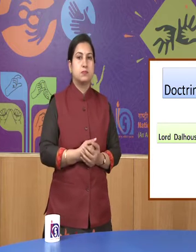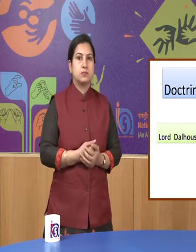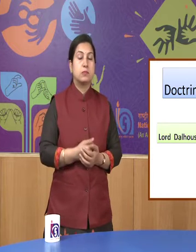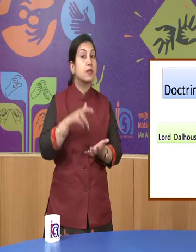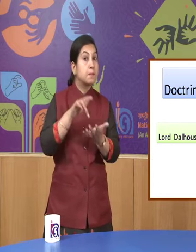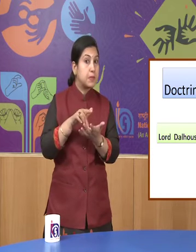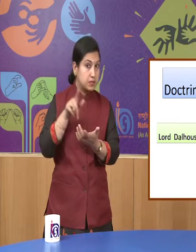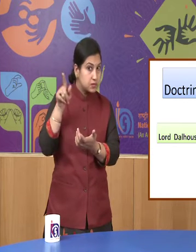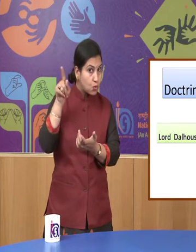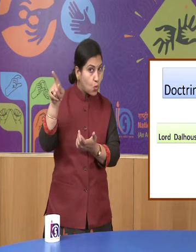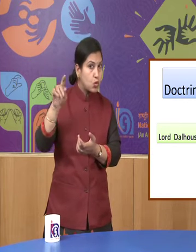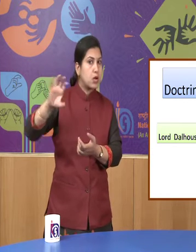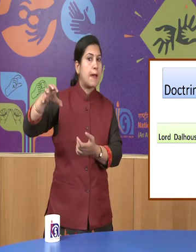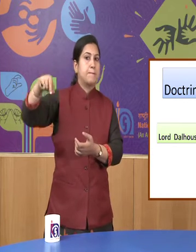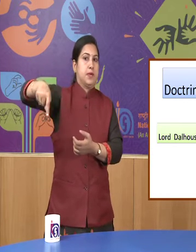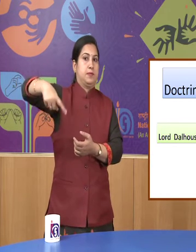of the company